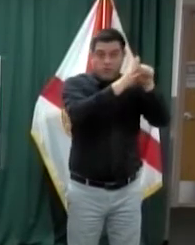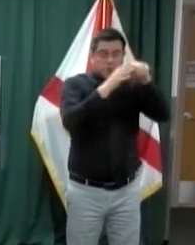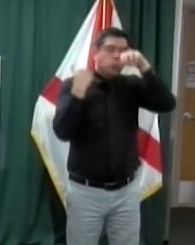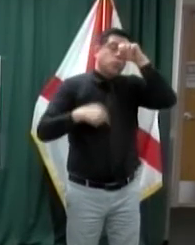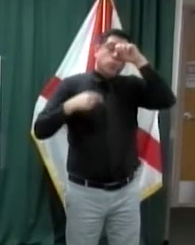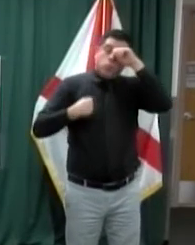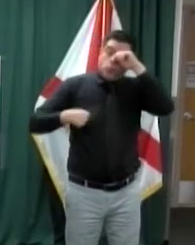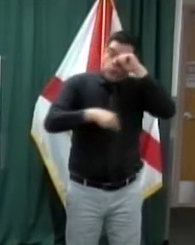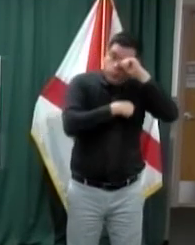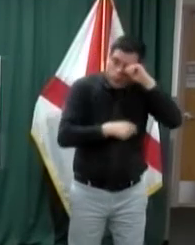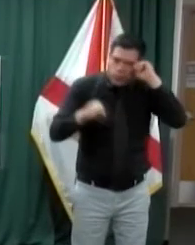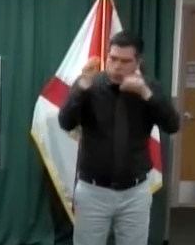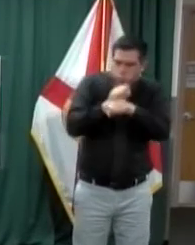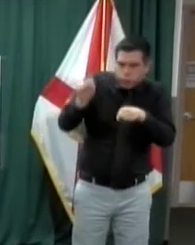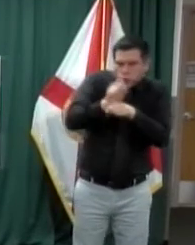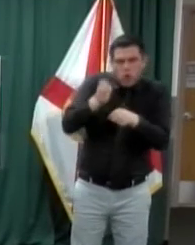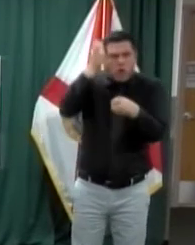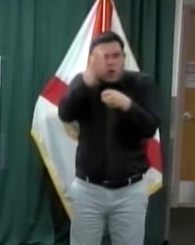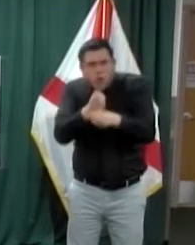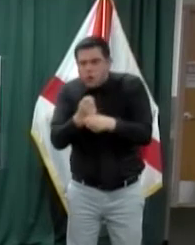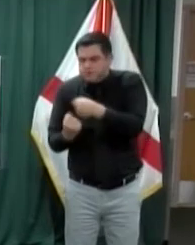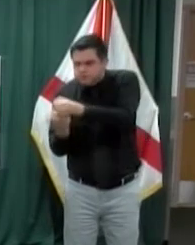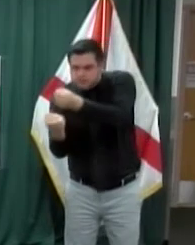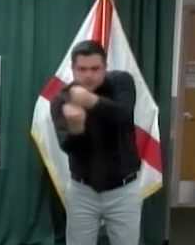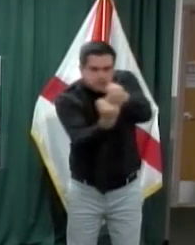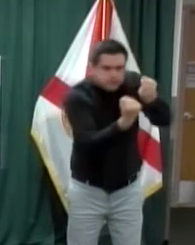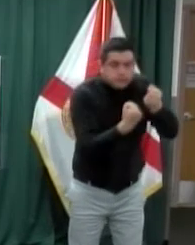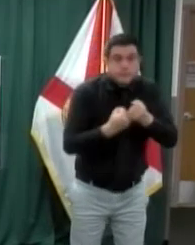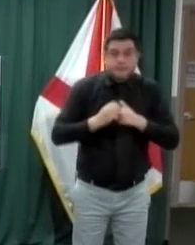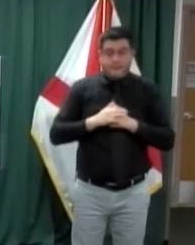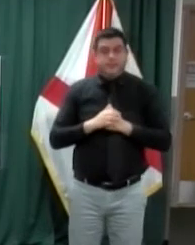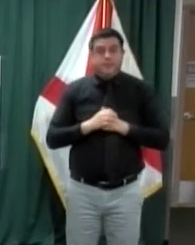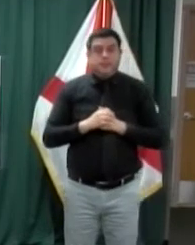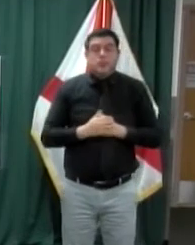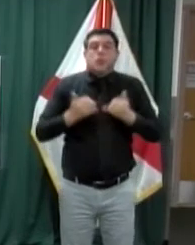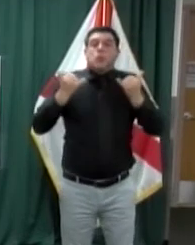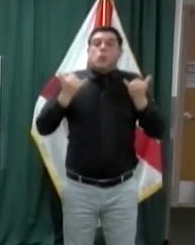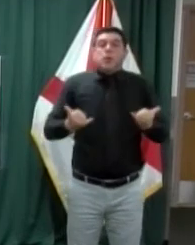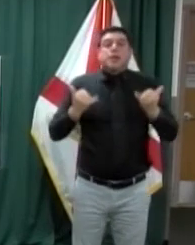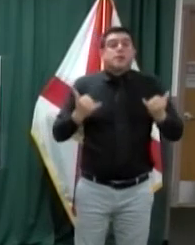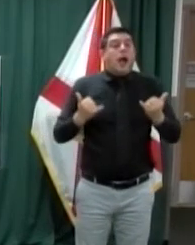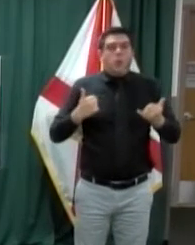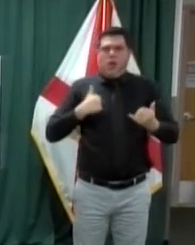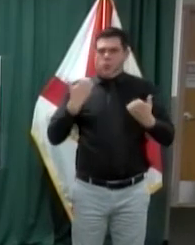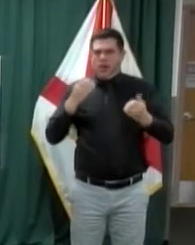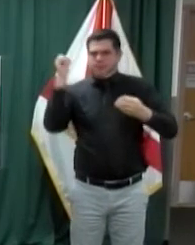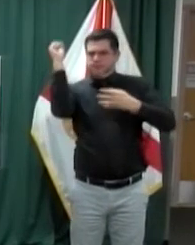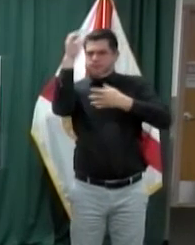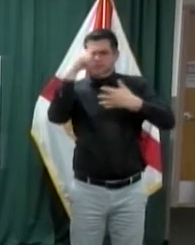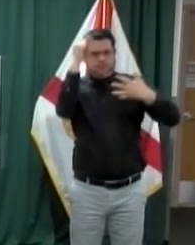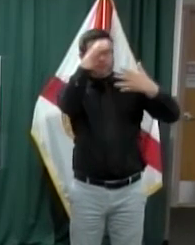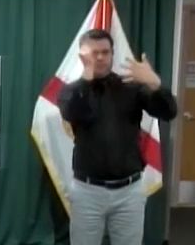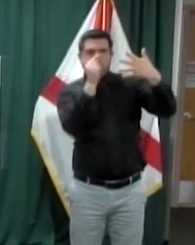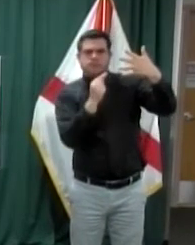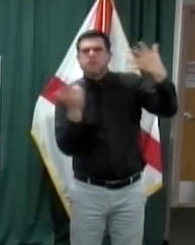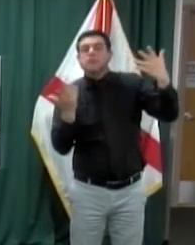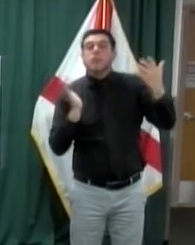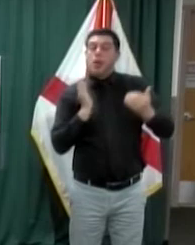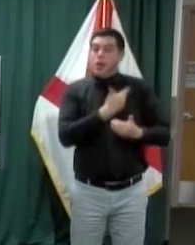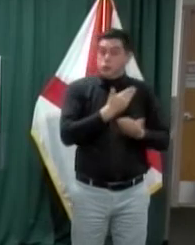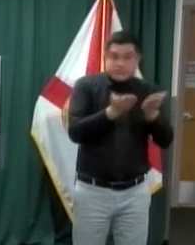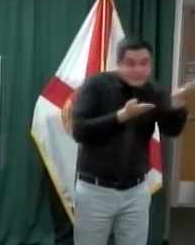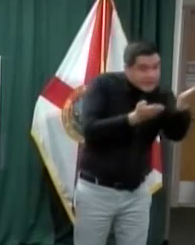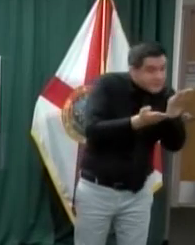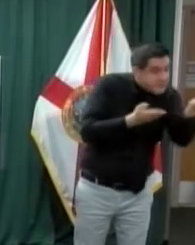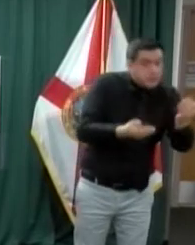and families during this unprecedented time. As I share with you the kinds of resources and services that we're able to provide, I want